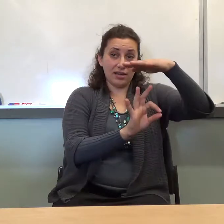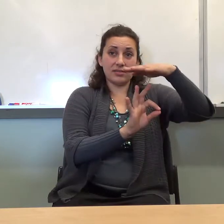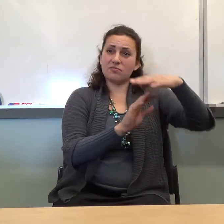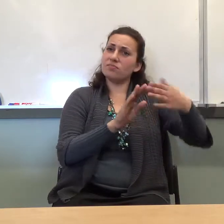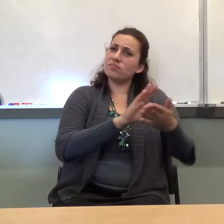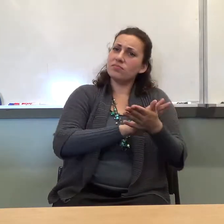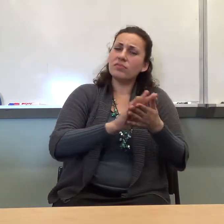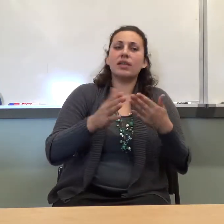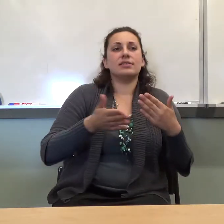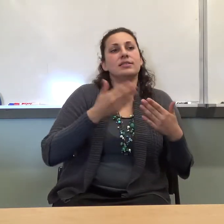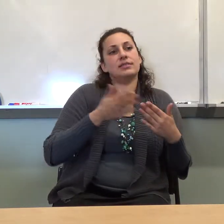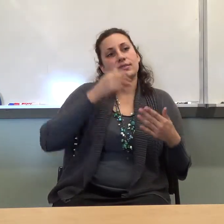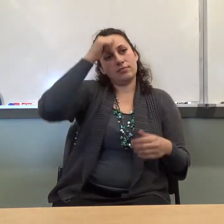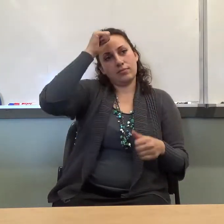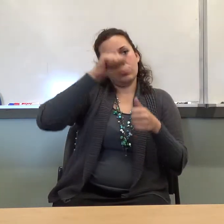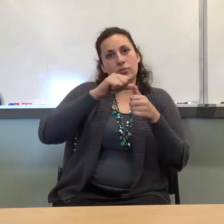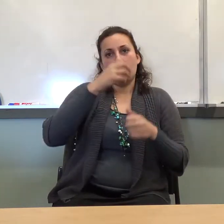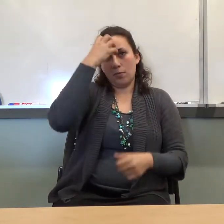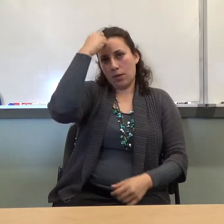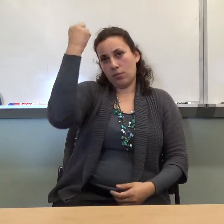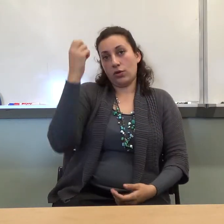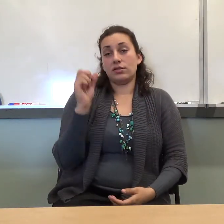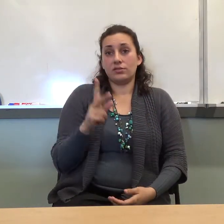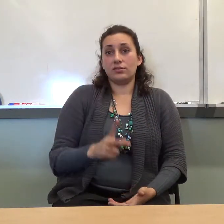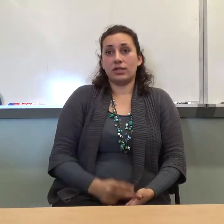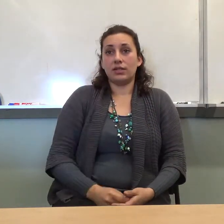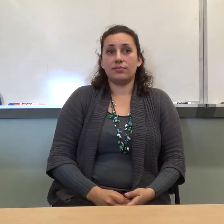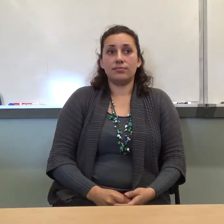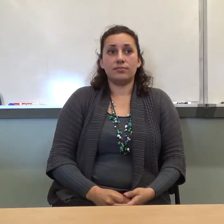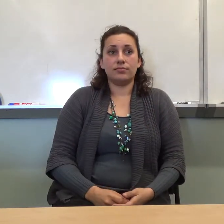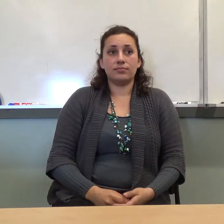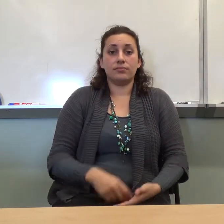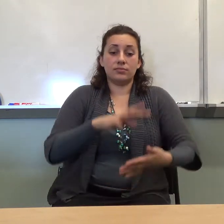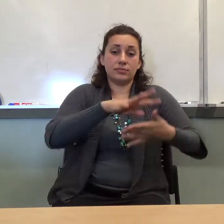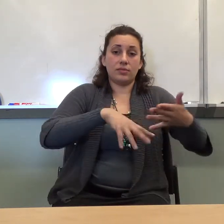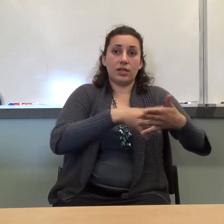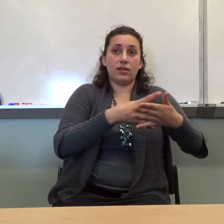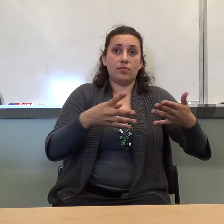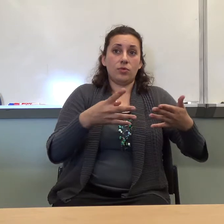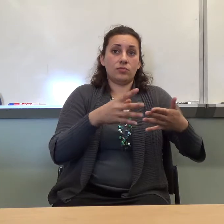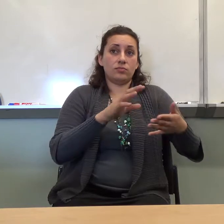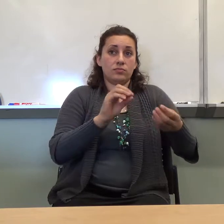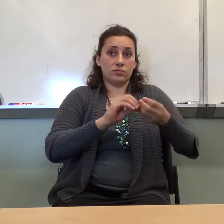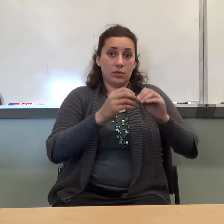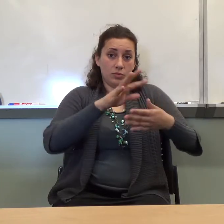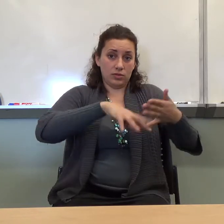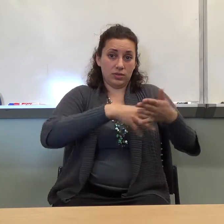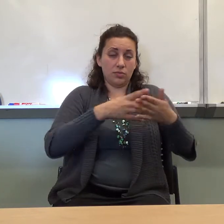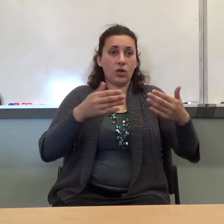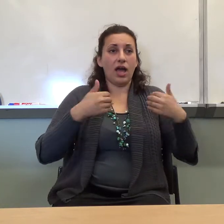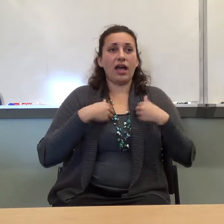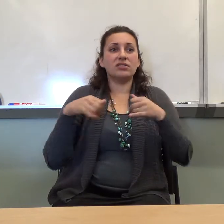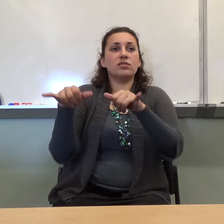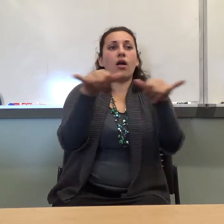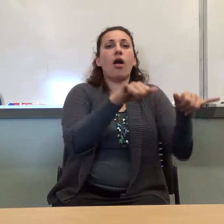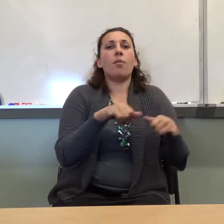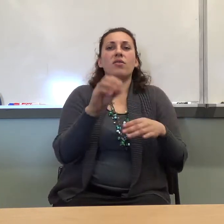easy to remember. So that helps. And the table also has some other very common fractions in it, like